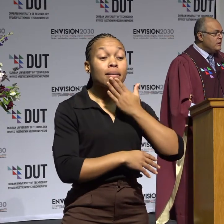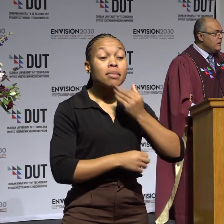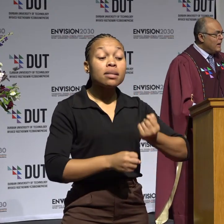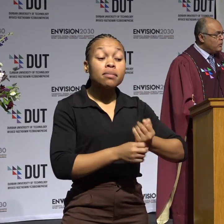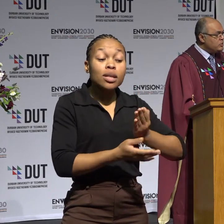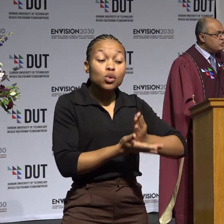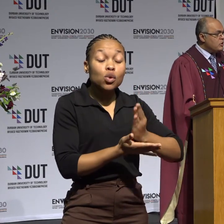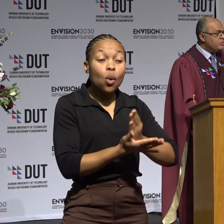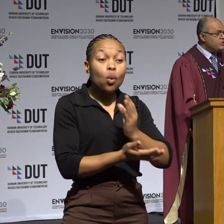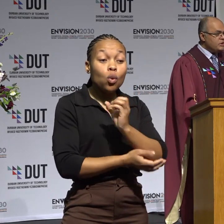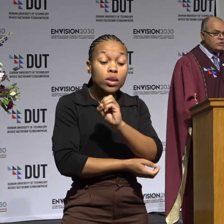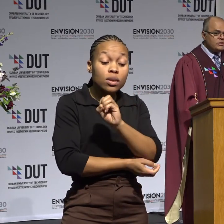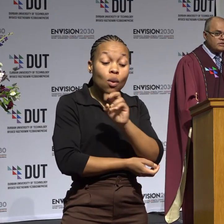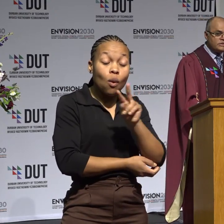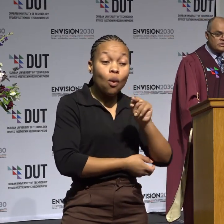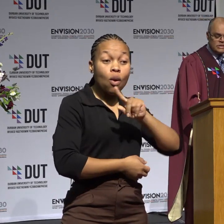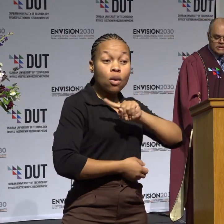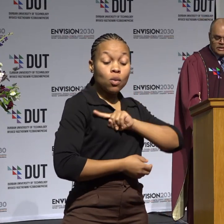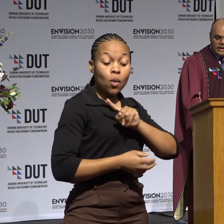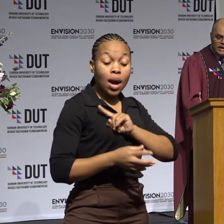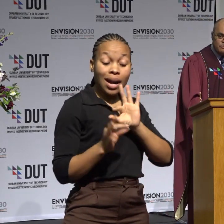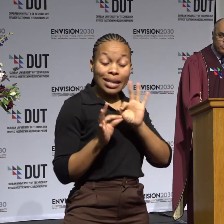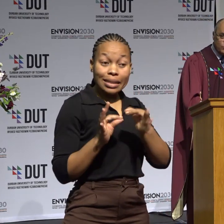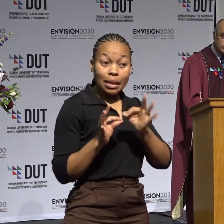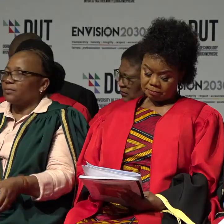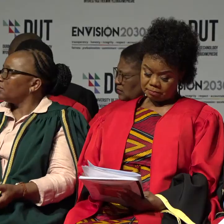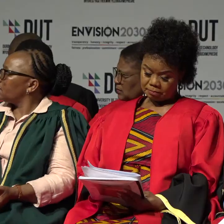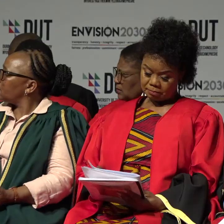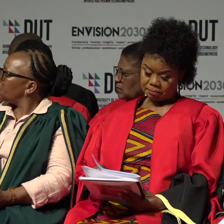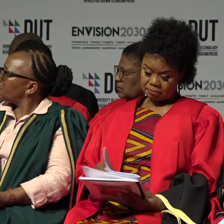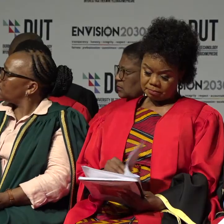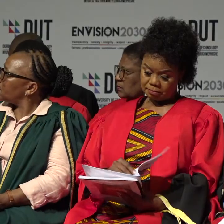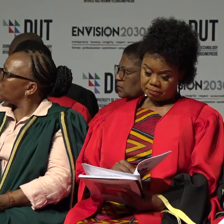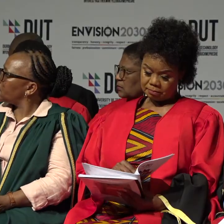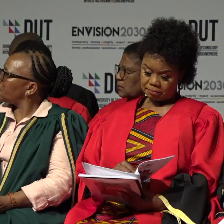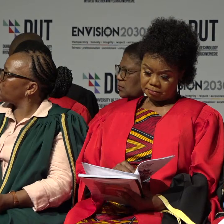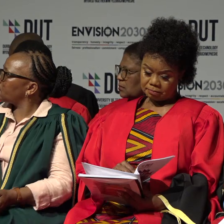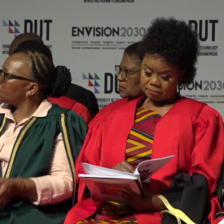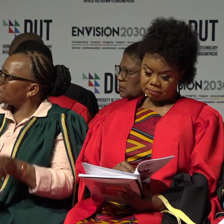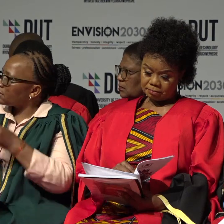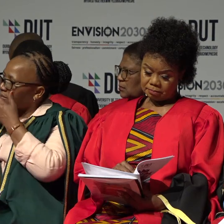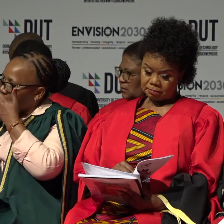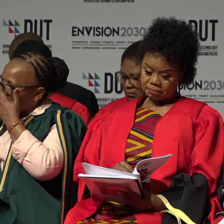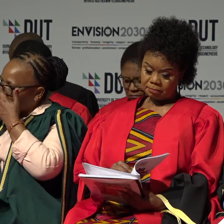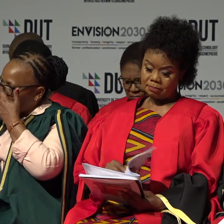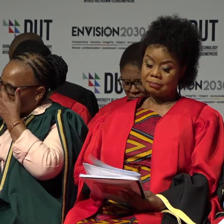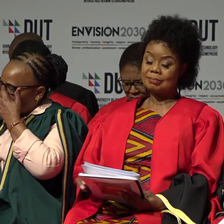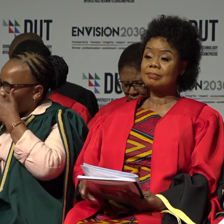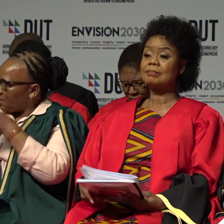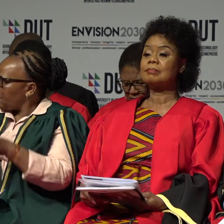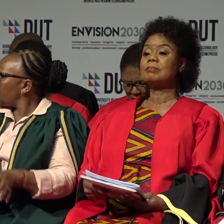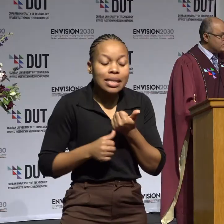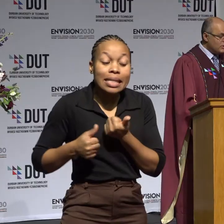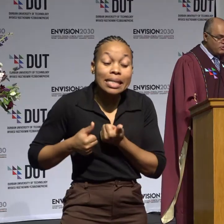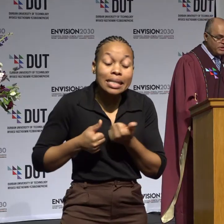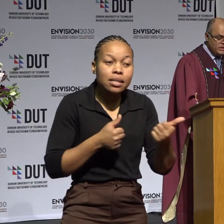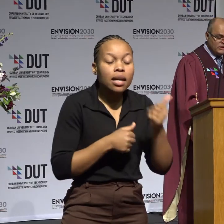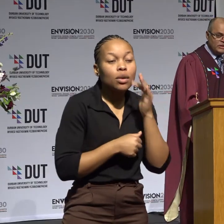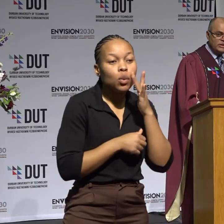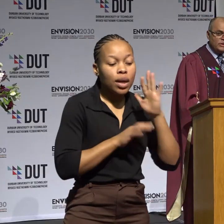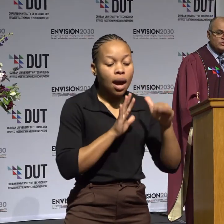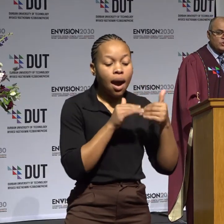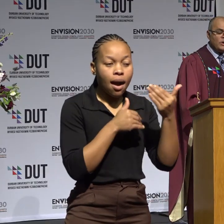the language interpretation service. And importantly, please return the headsets to us after the